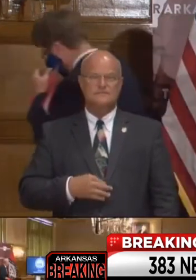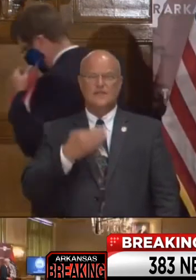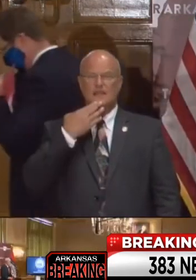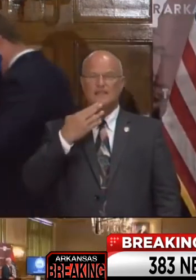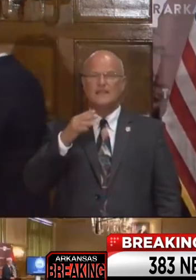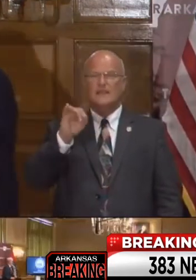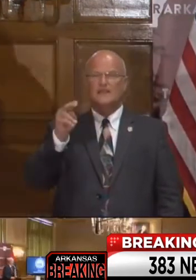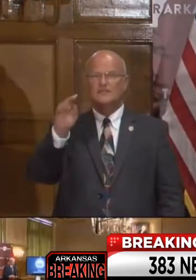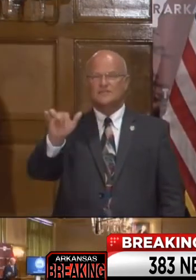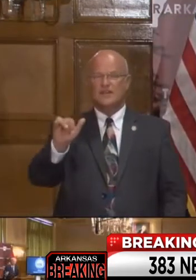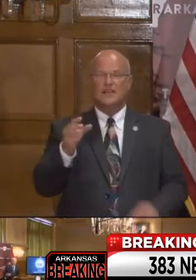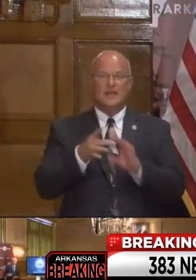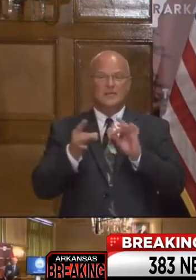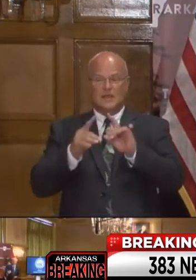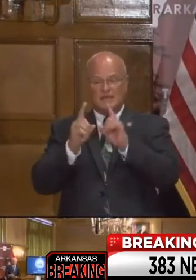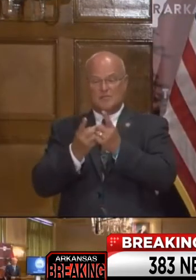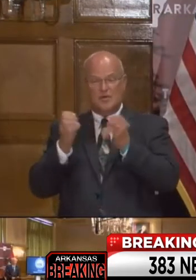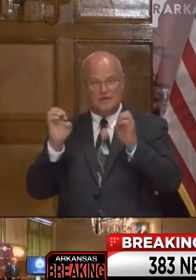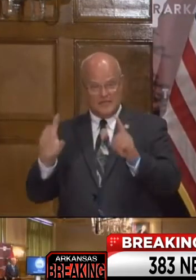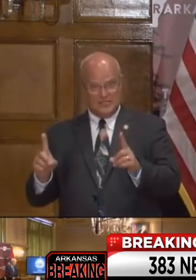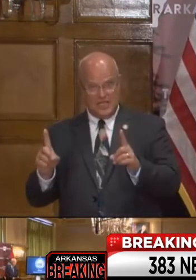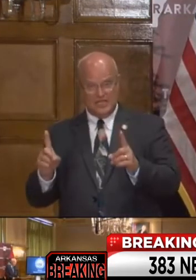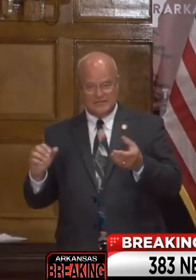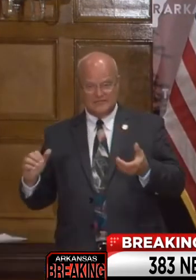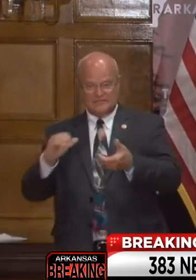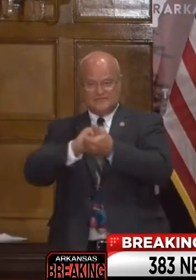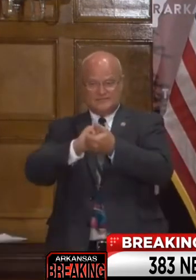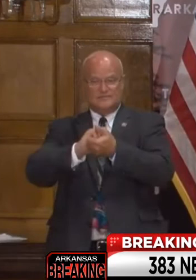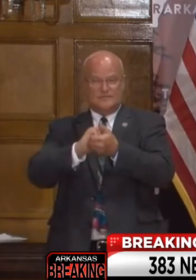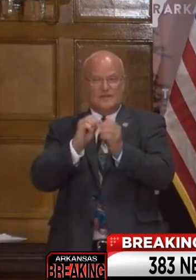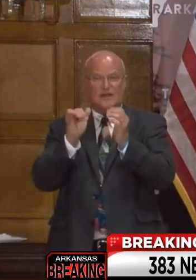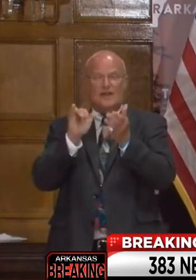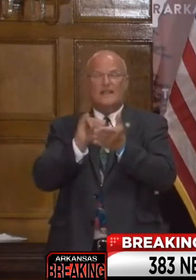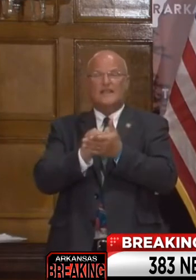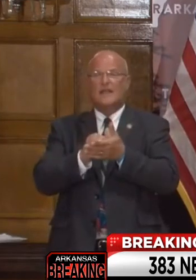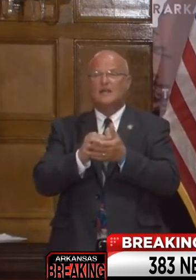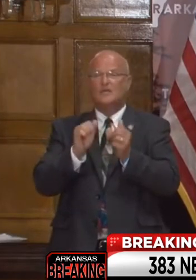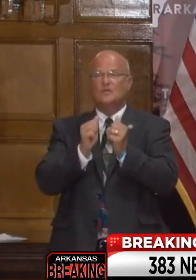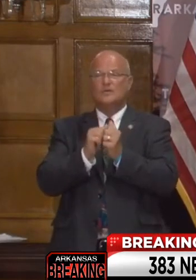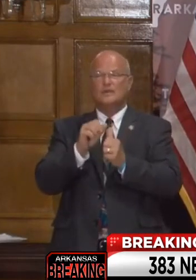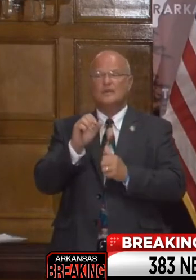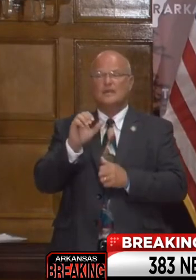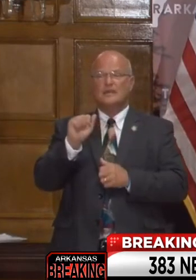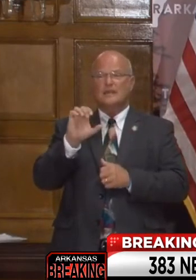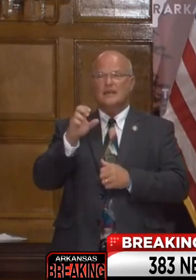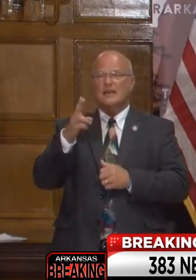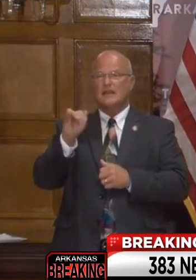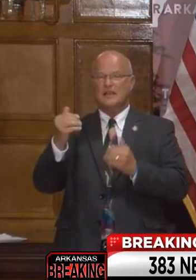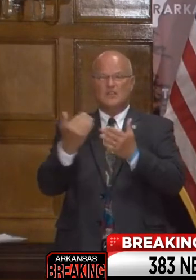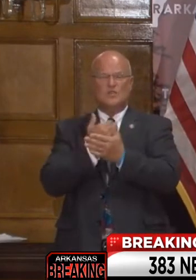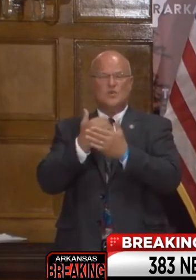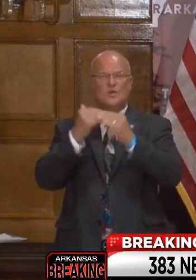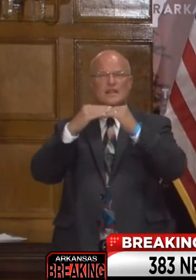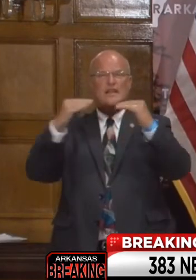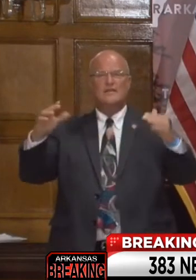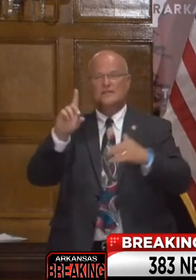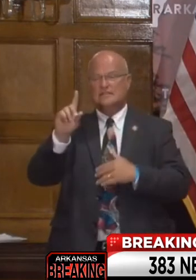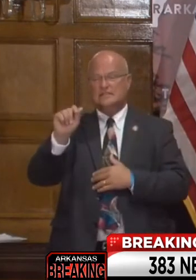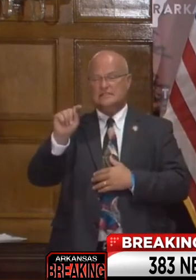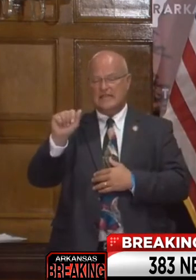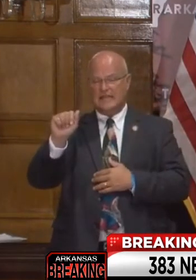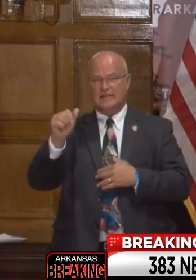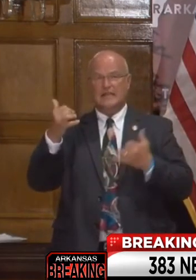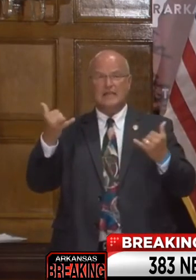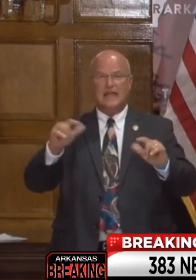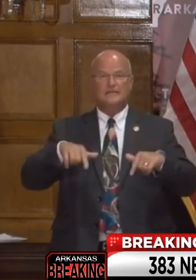Thanks, Johnny, and I'm glad you mentioned the Department of Education being a part of that partnership that brings this that new level of data. With